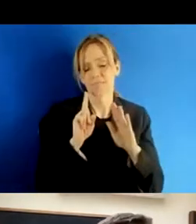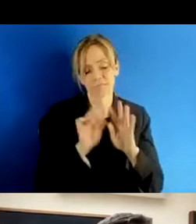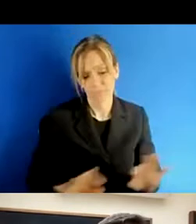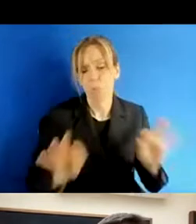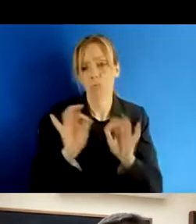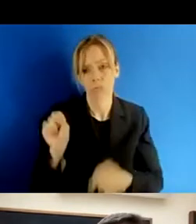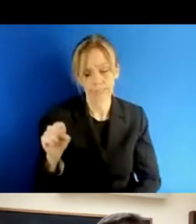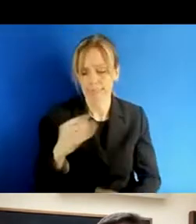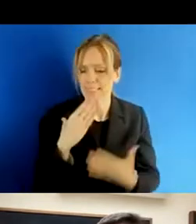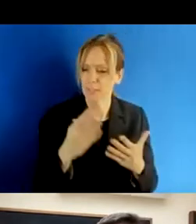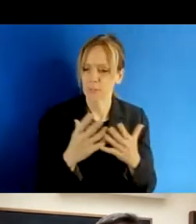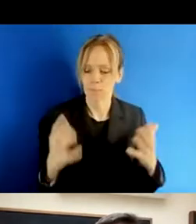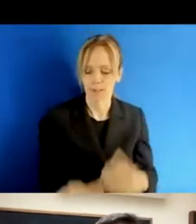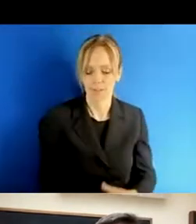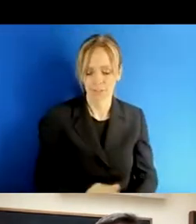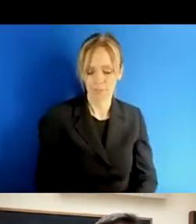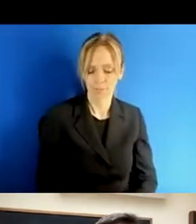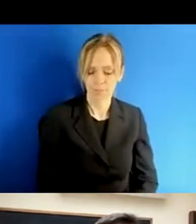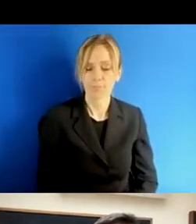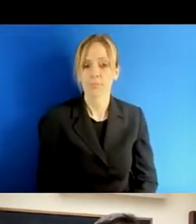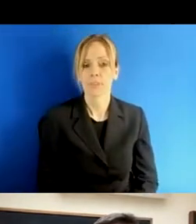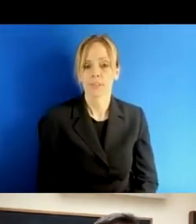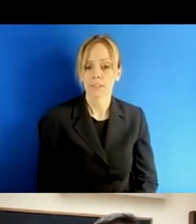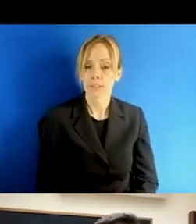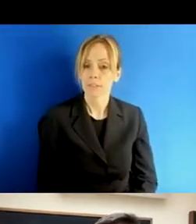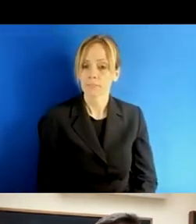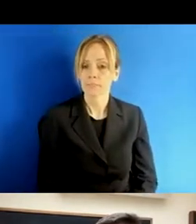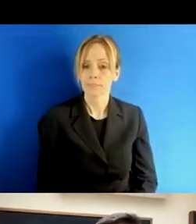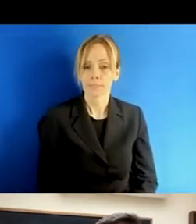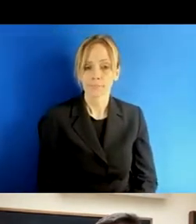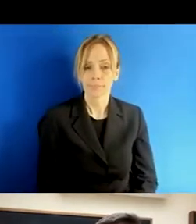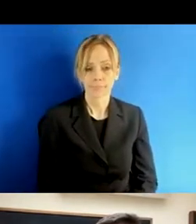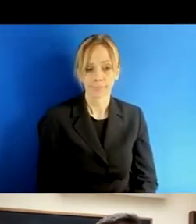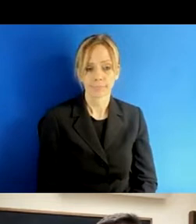Thank you so much. Derek, and then we'll do Carlos.